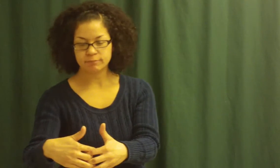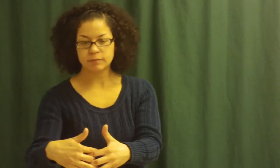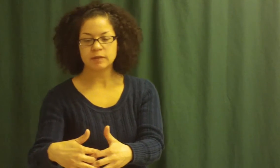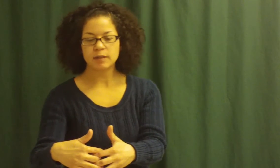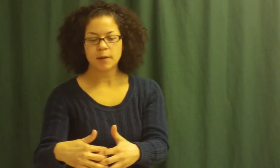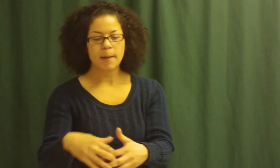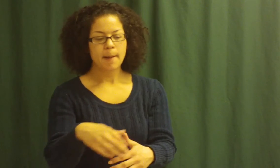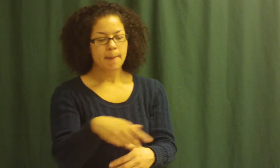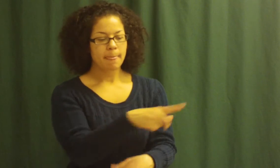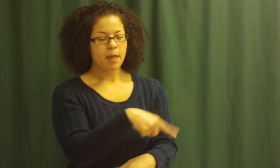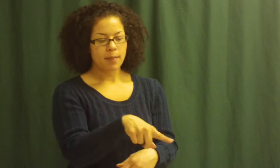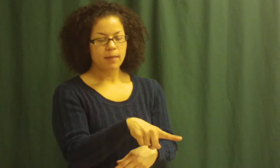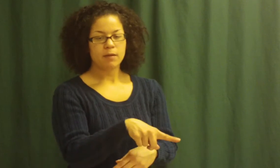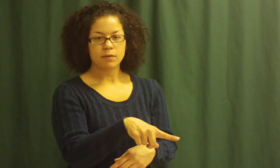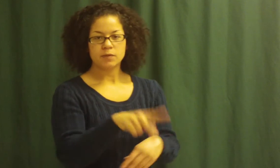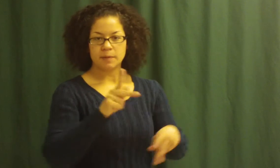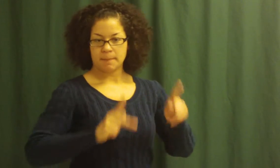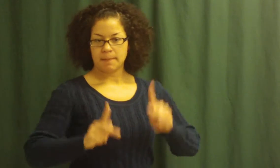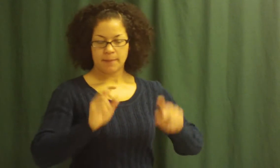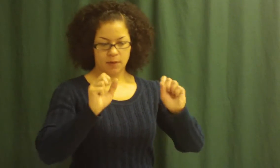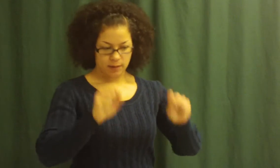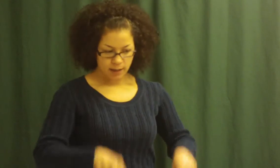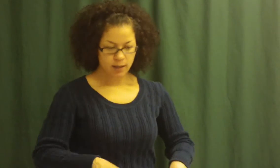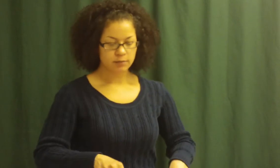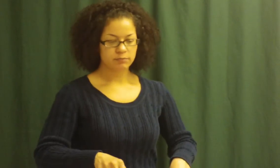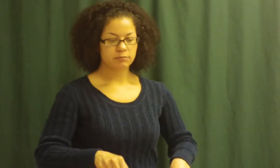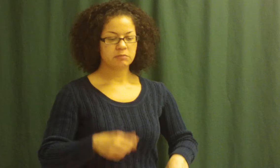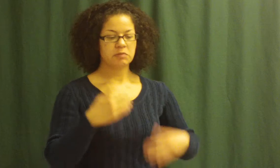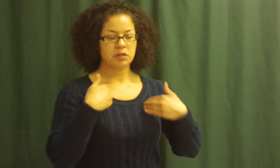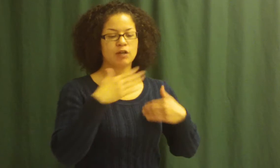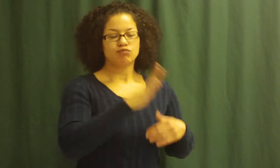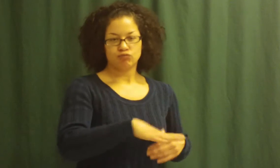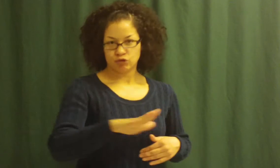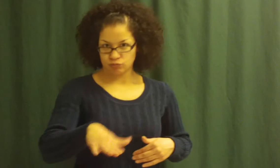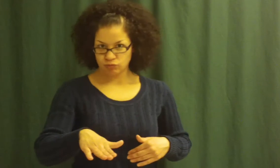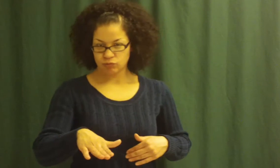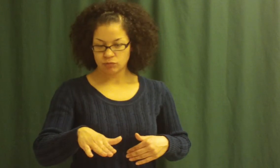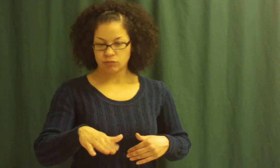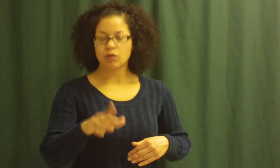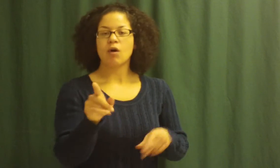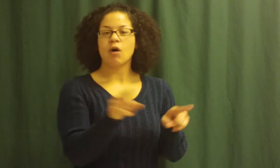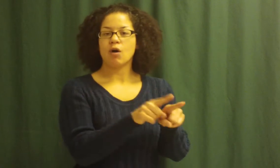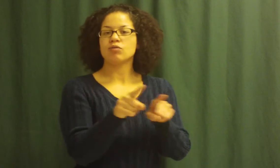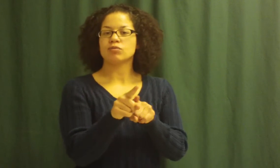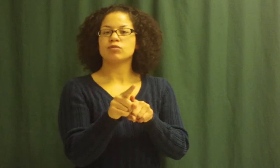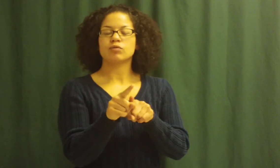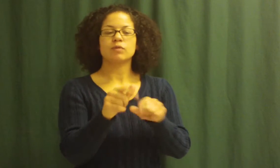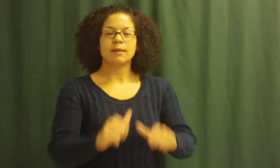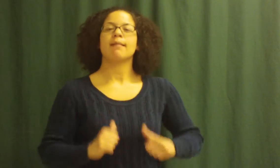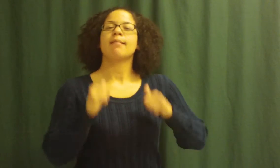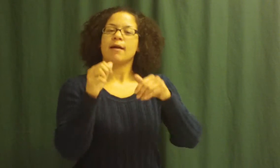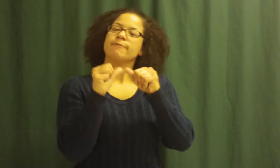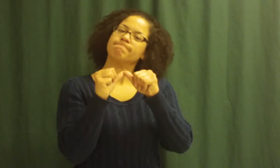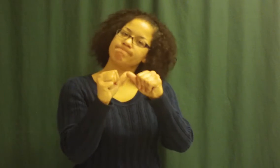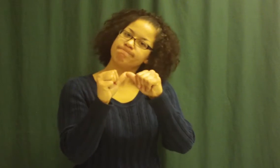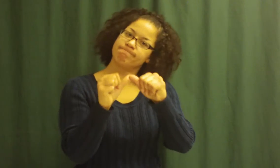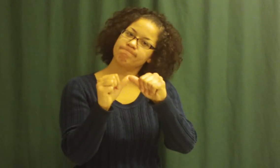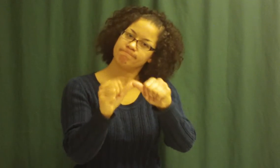One generation can genetically transmit successful behavioral characteristics to